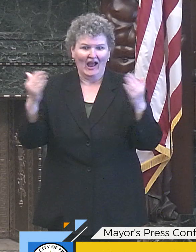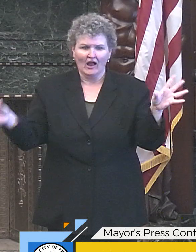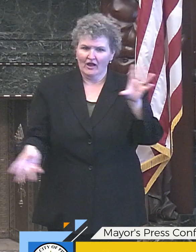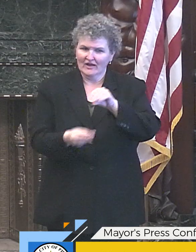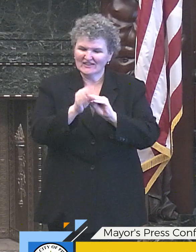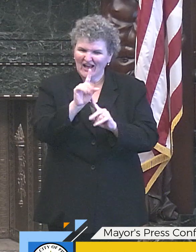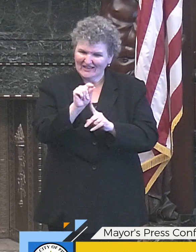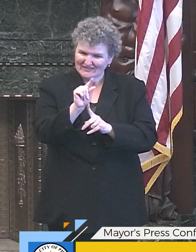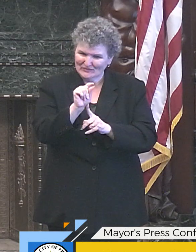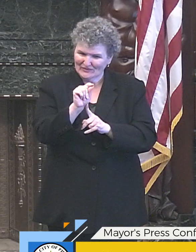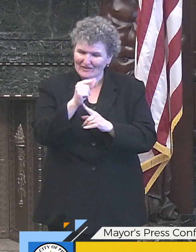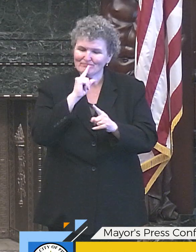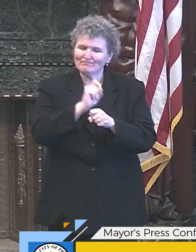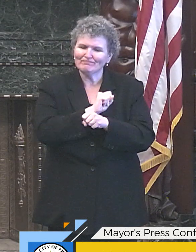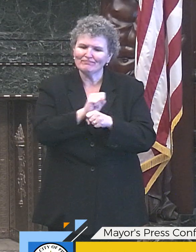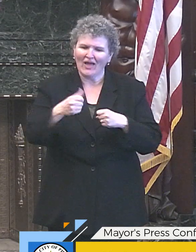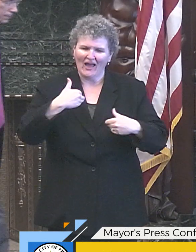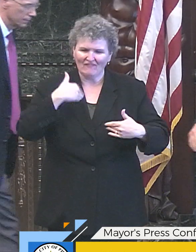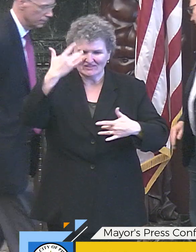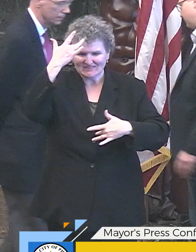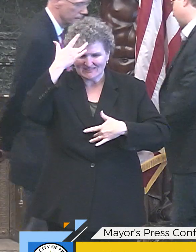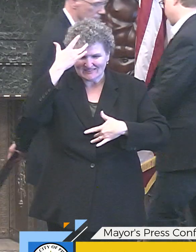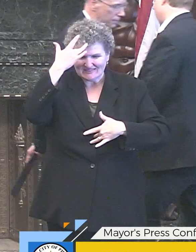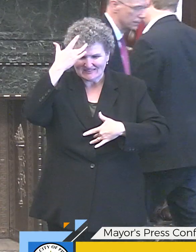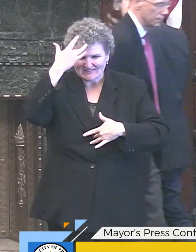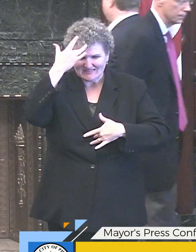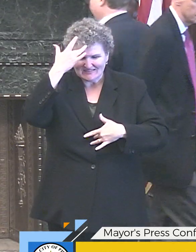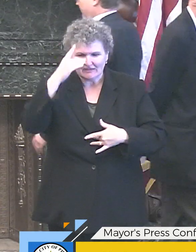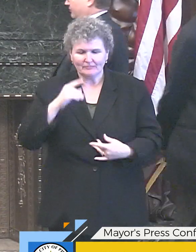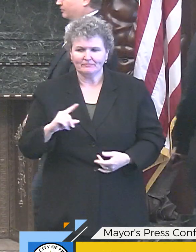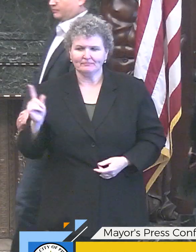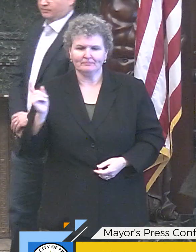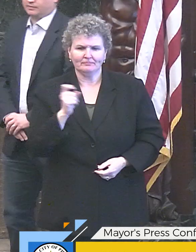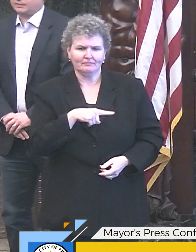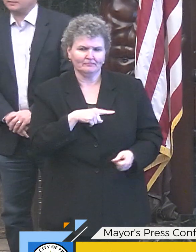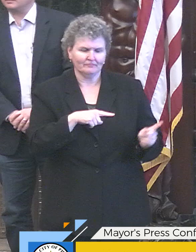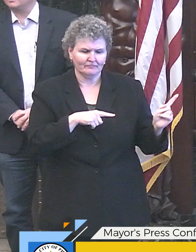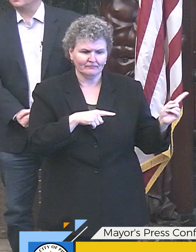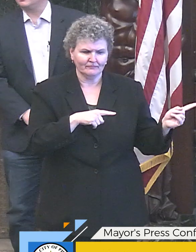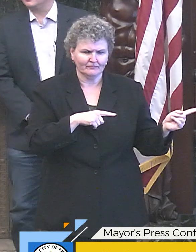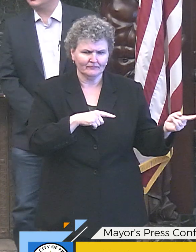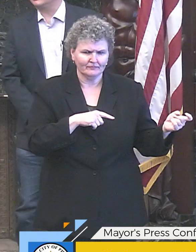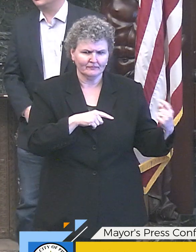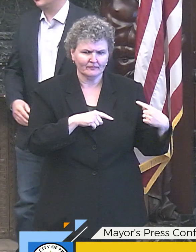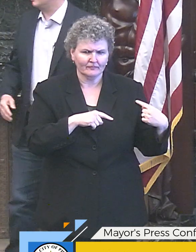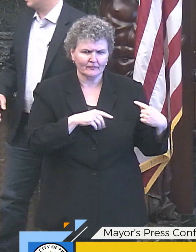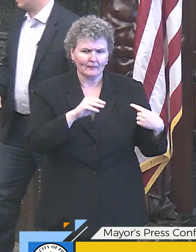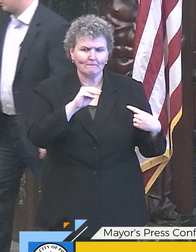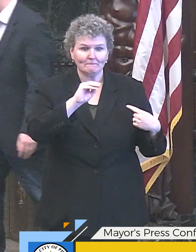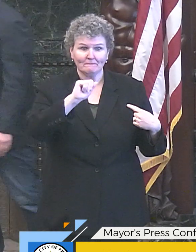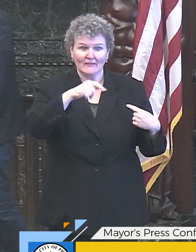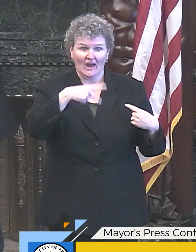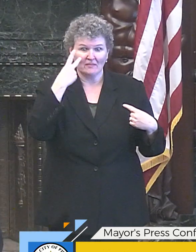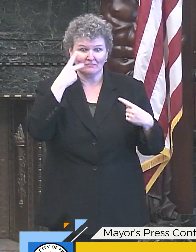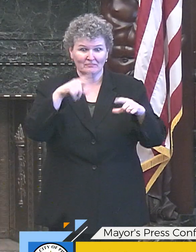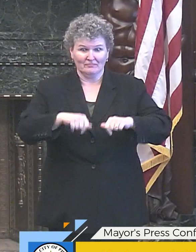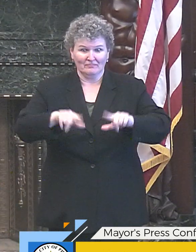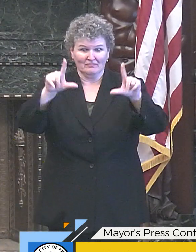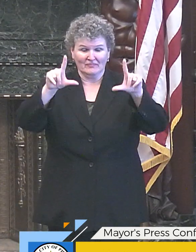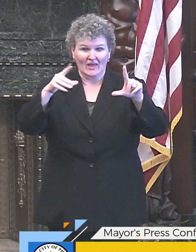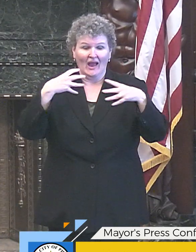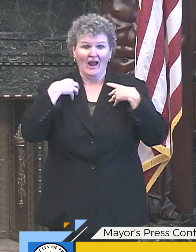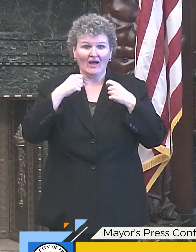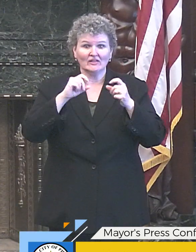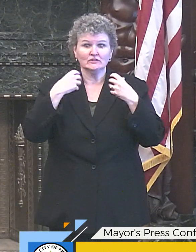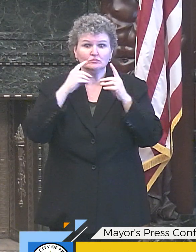And for Dr. Farley, I've heard that there are, in the maps that the health department has put up of where the cases